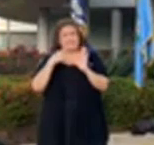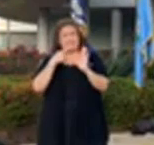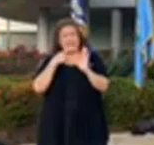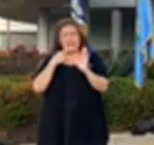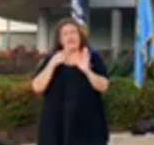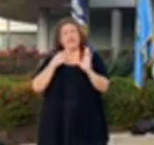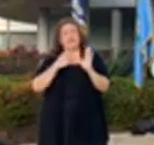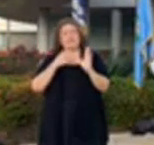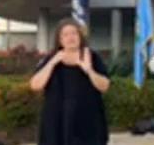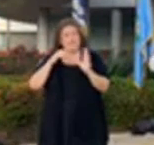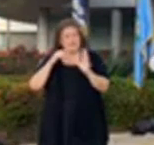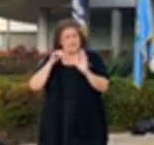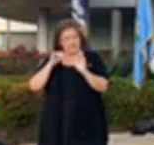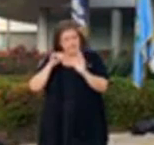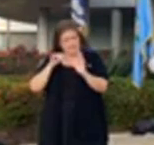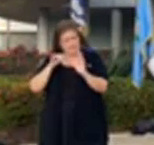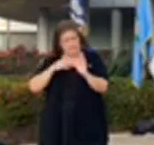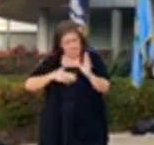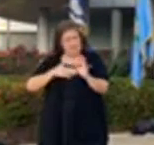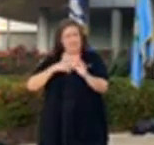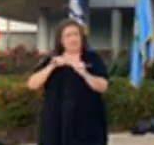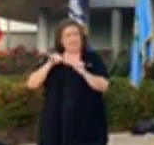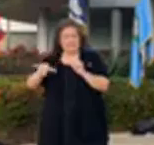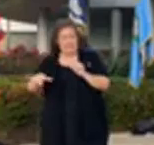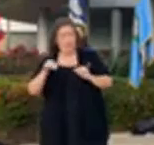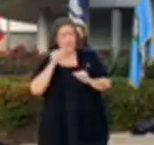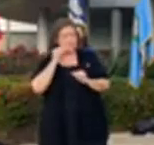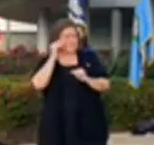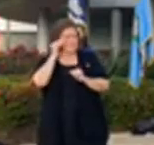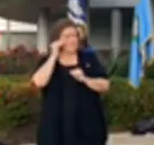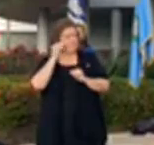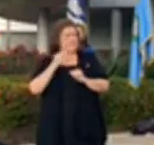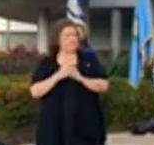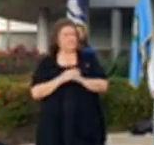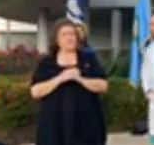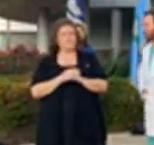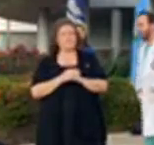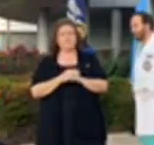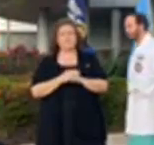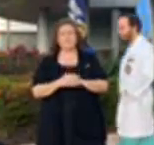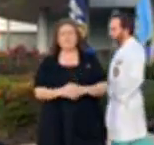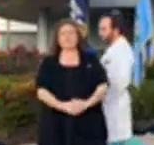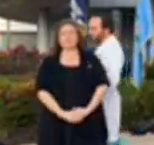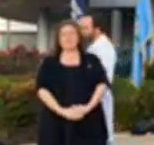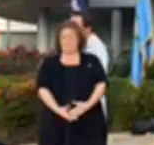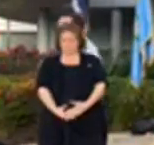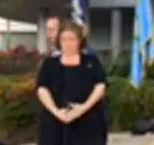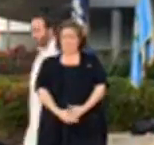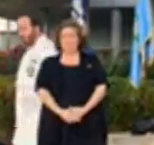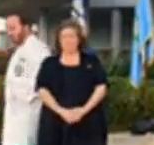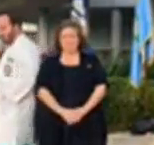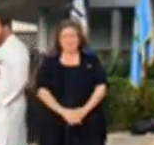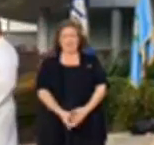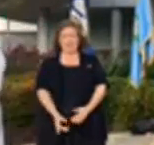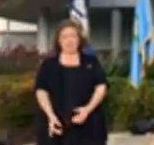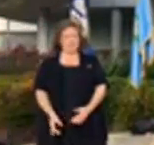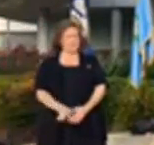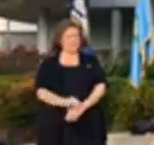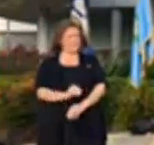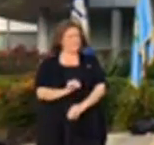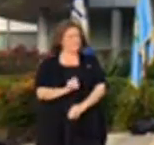that we have right now to tamper down the spread. Fox 8. I have two questions for